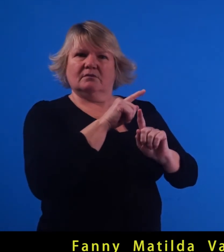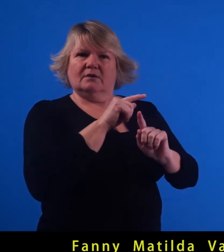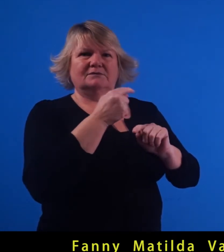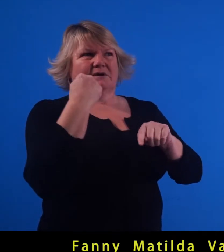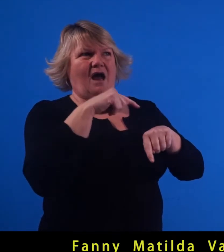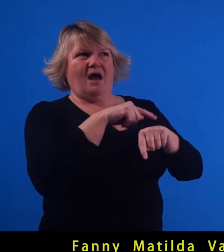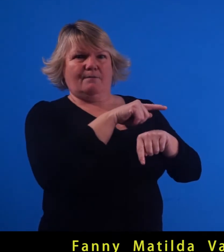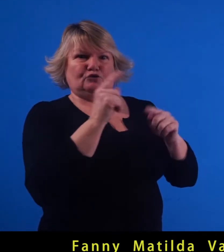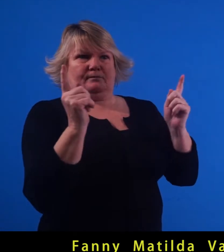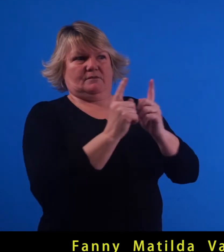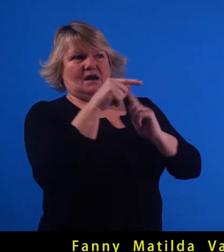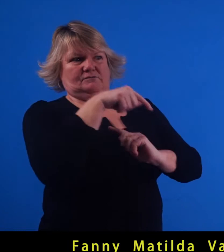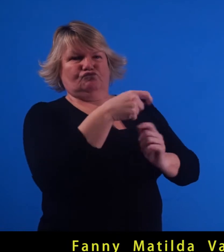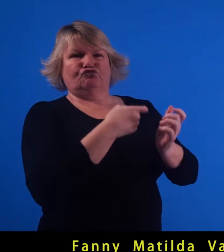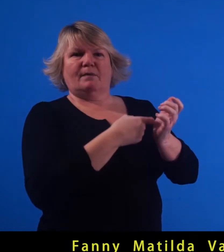Stevenson.